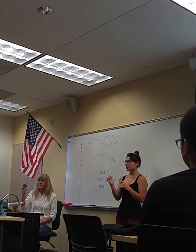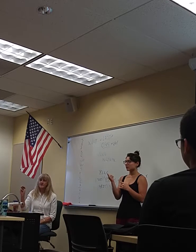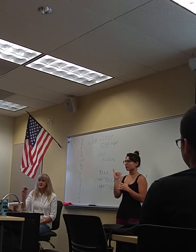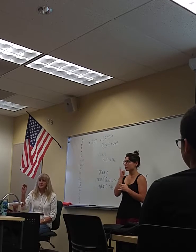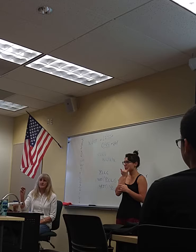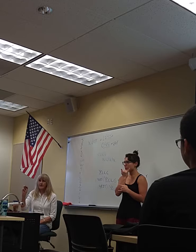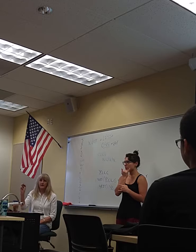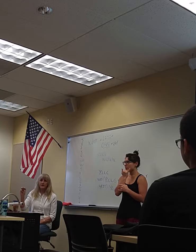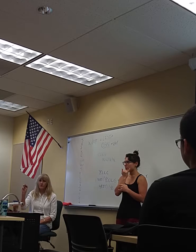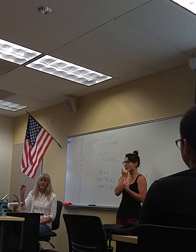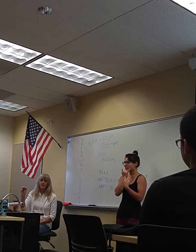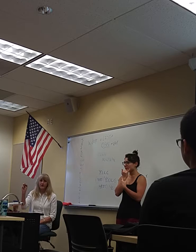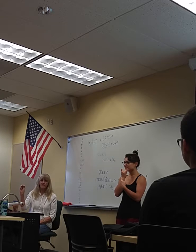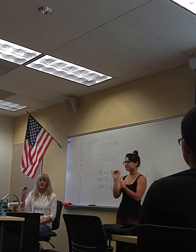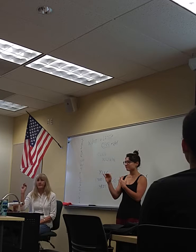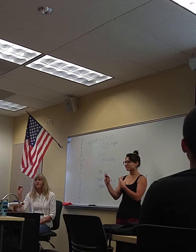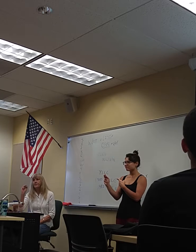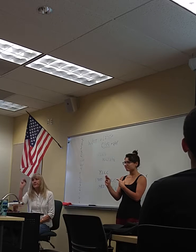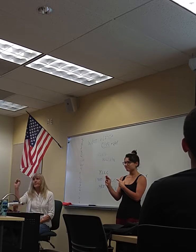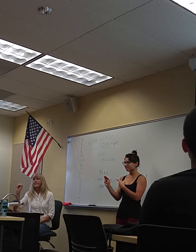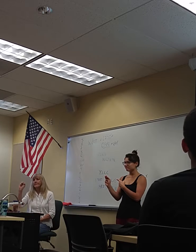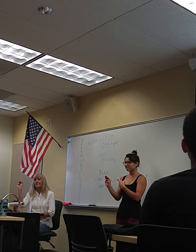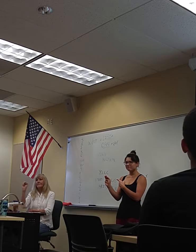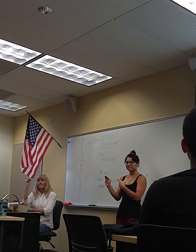What does this look like an incorrect production of?